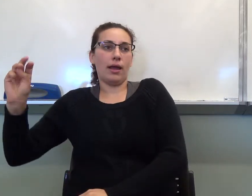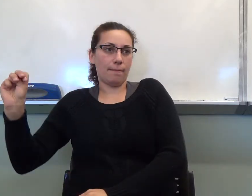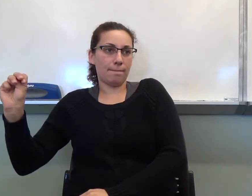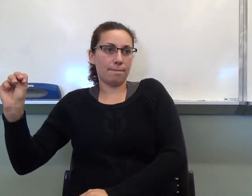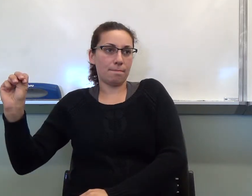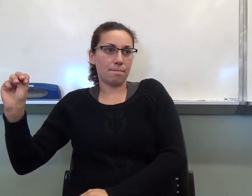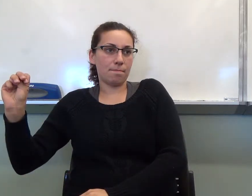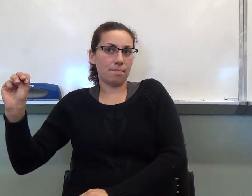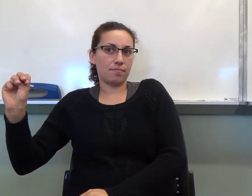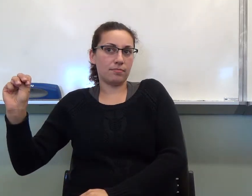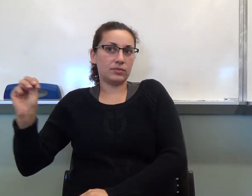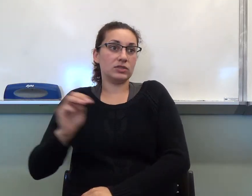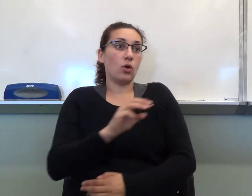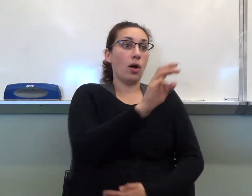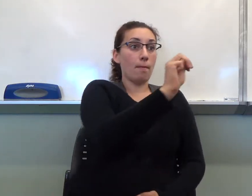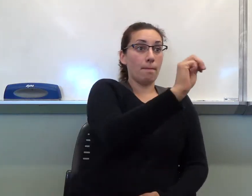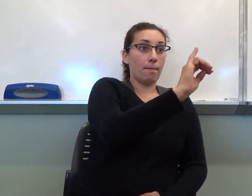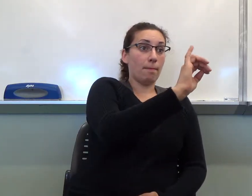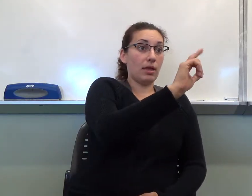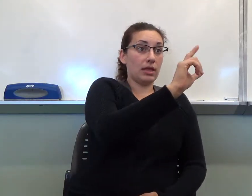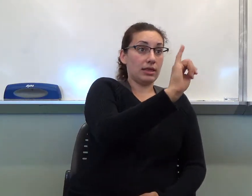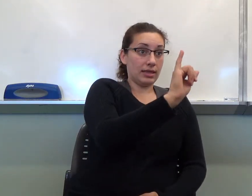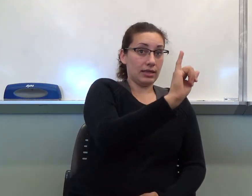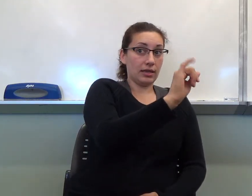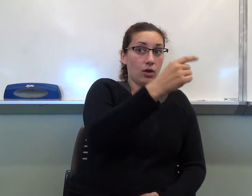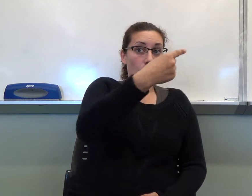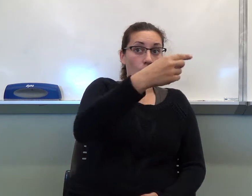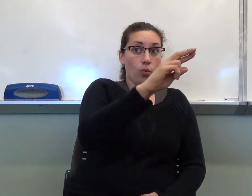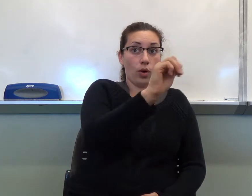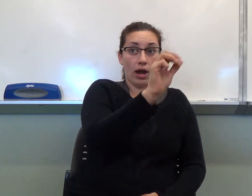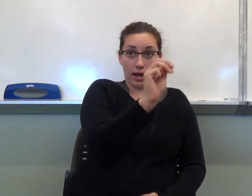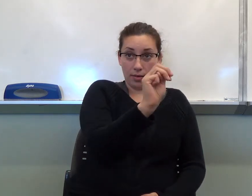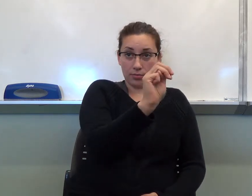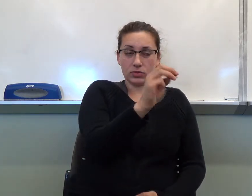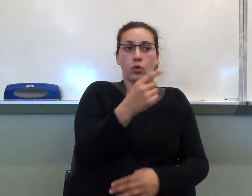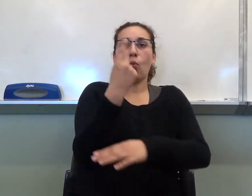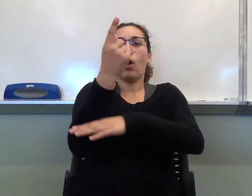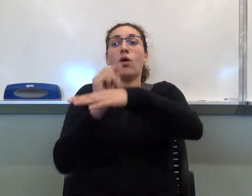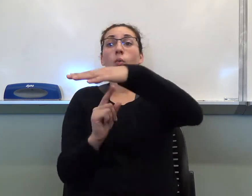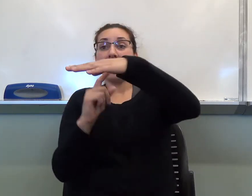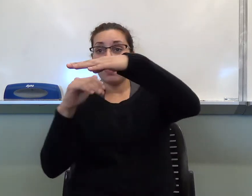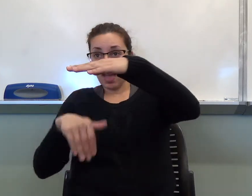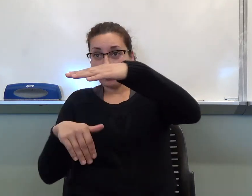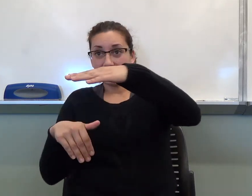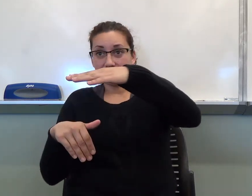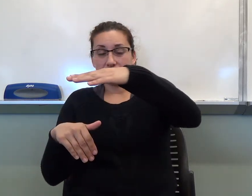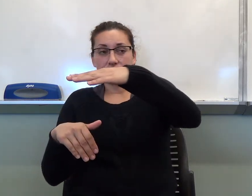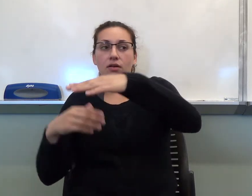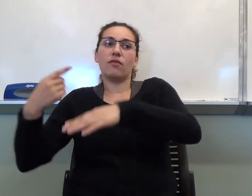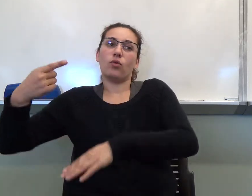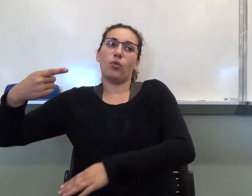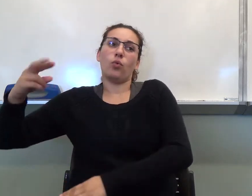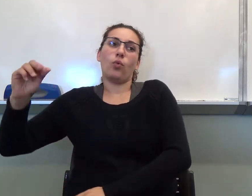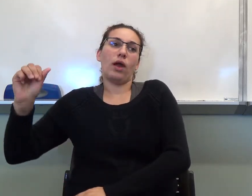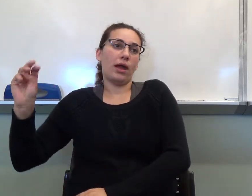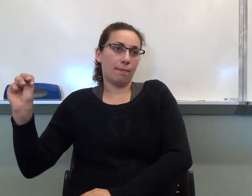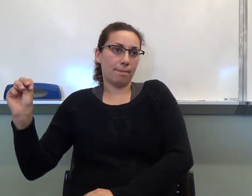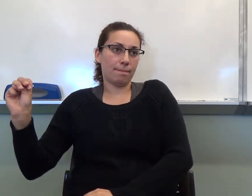gram. You could talk about a kilogram, which would be 1,000 times the mass of the gram. Okay?